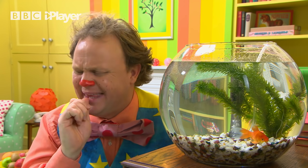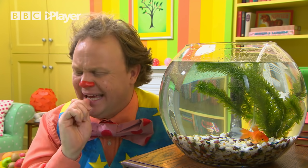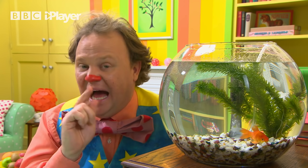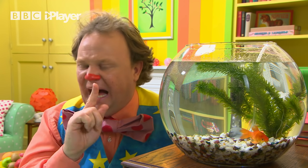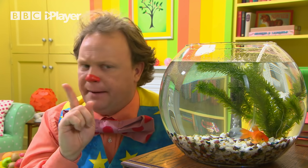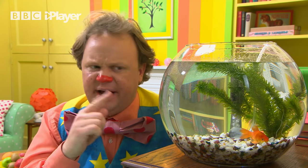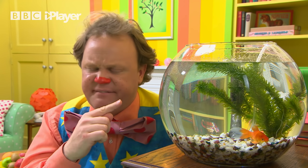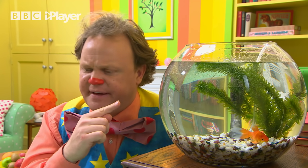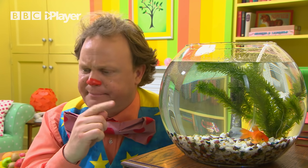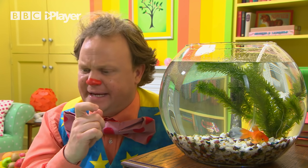I might have,